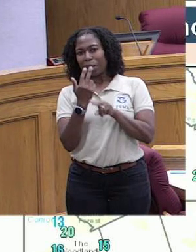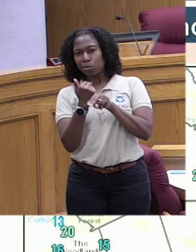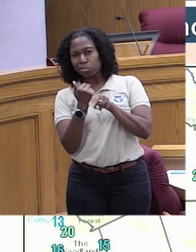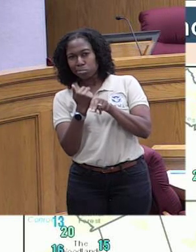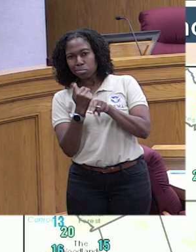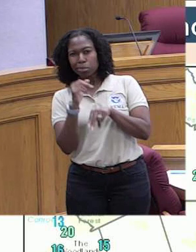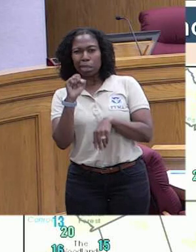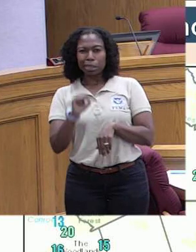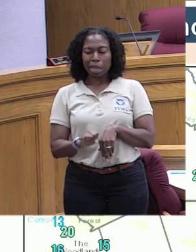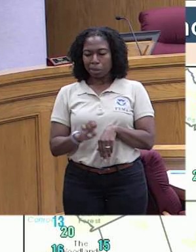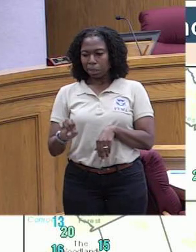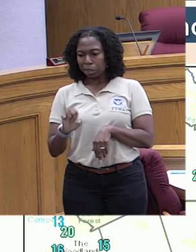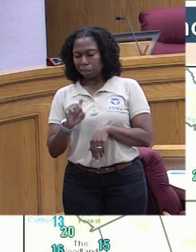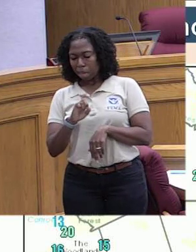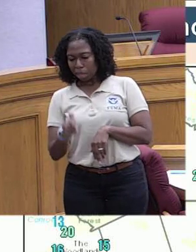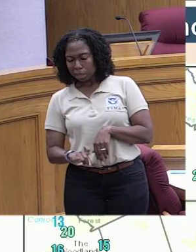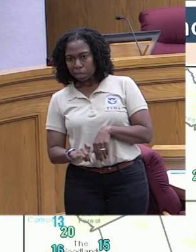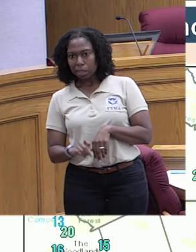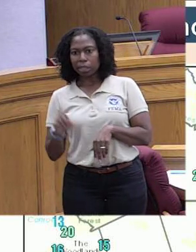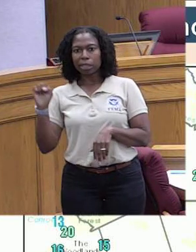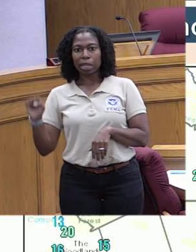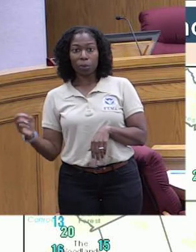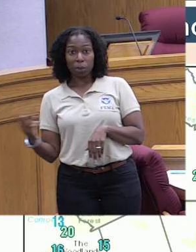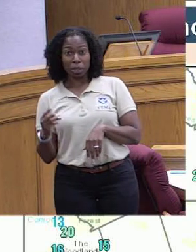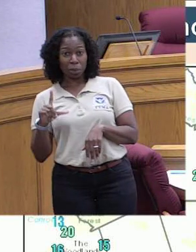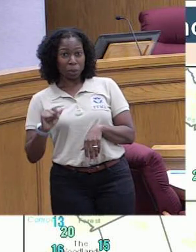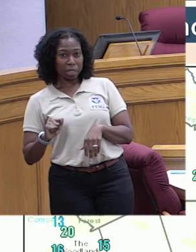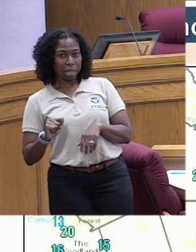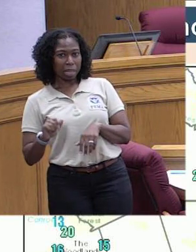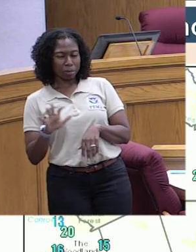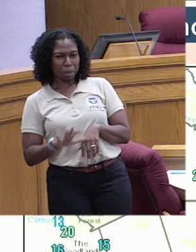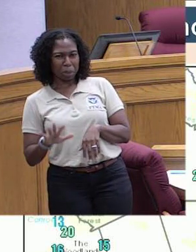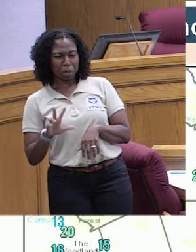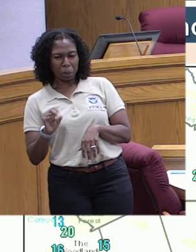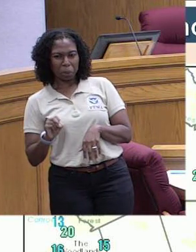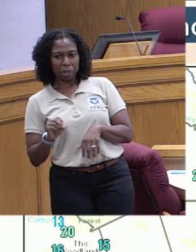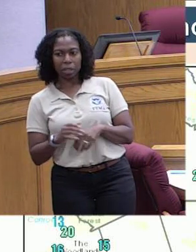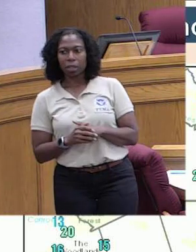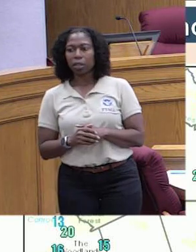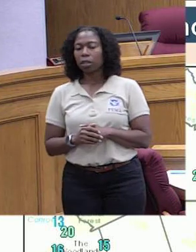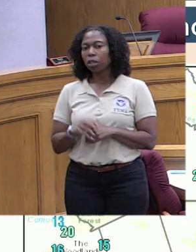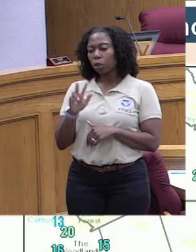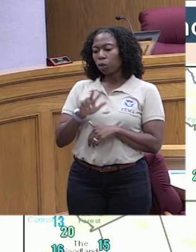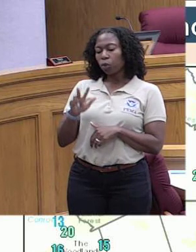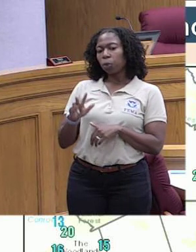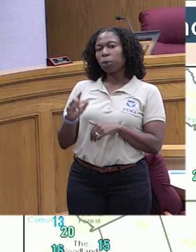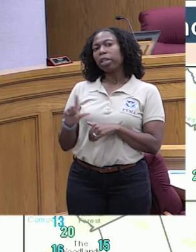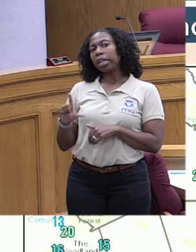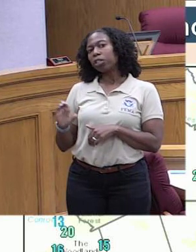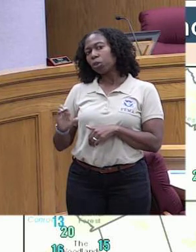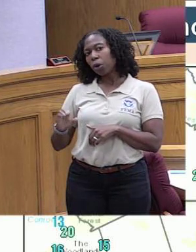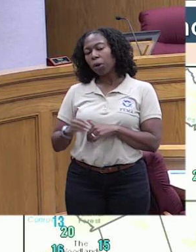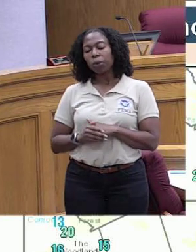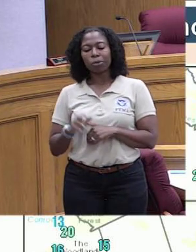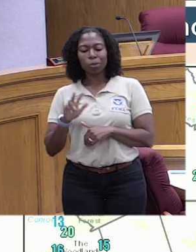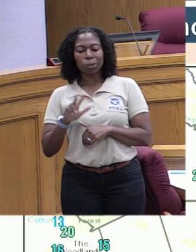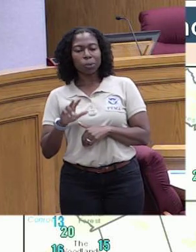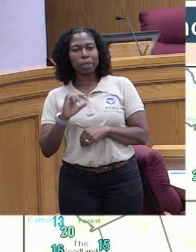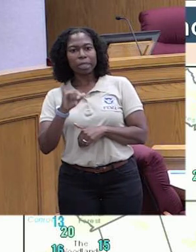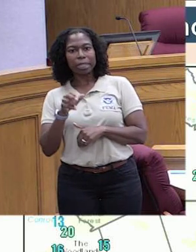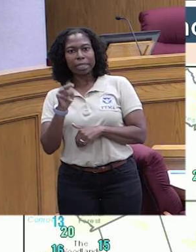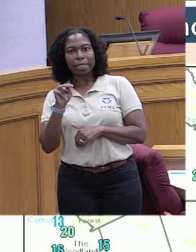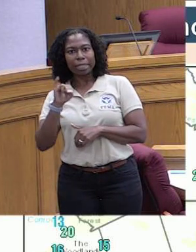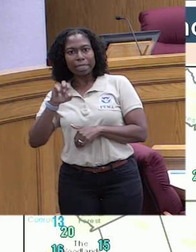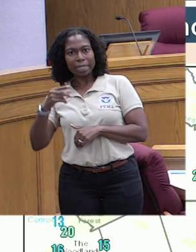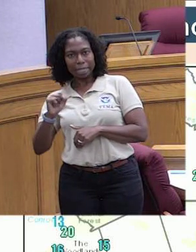and southwest Louisiana. 33 in Port Arthur, 32 in Lake Charles, 33 in Jennings. A little bit lower over